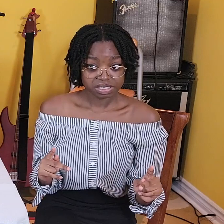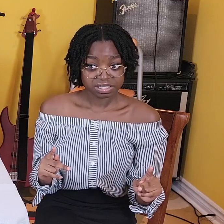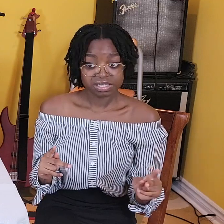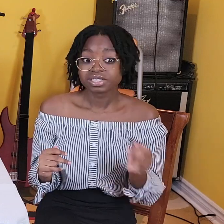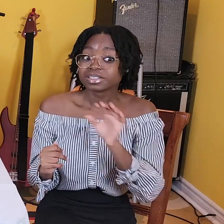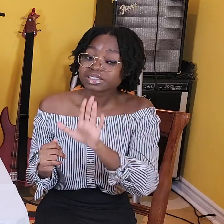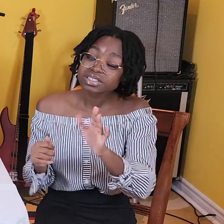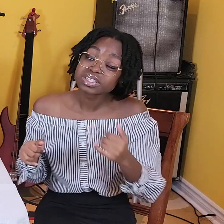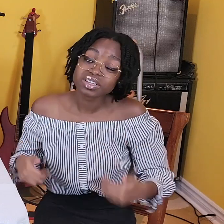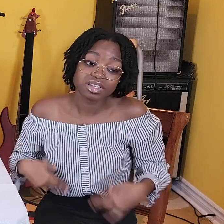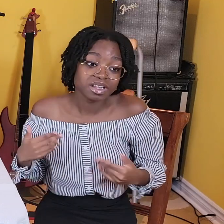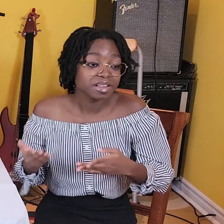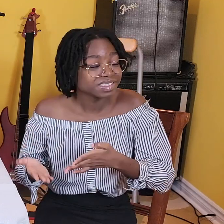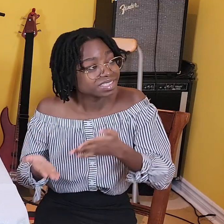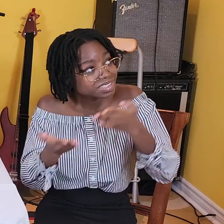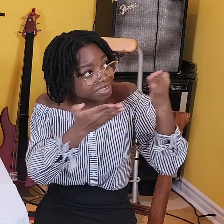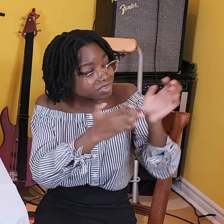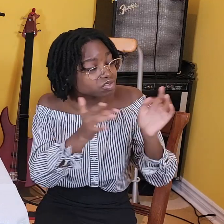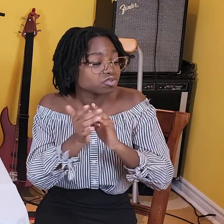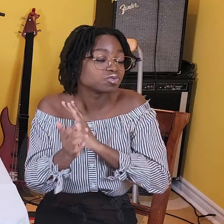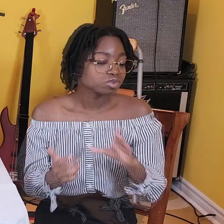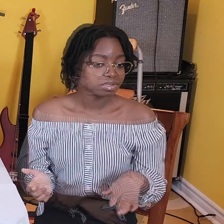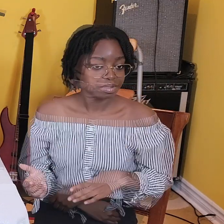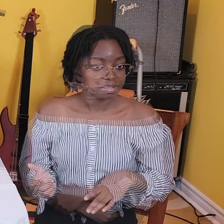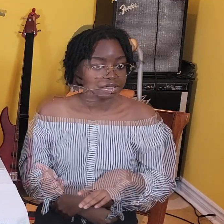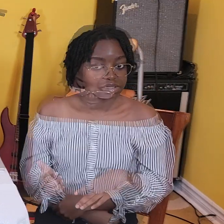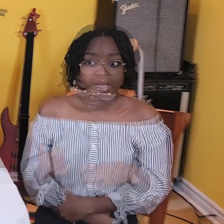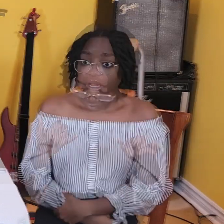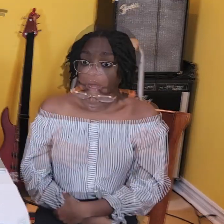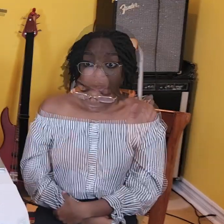give your life to Jesus Christ.